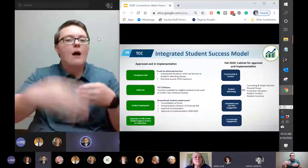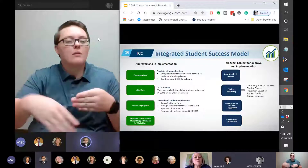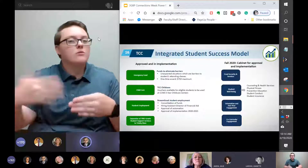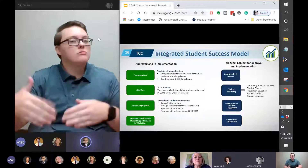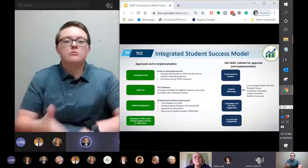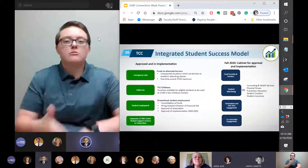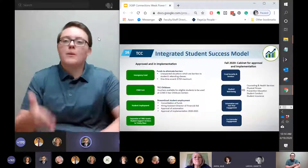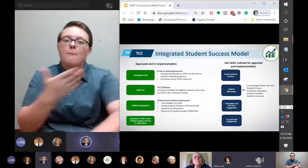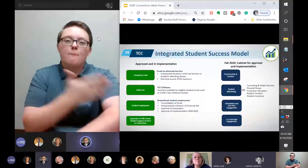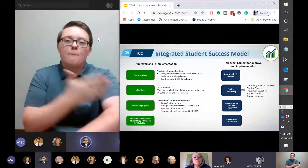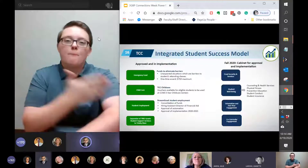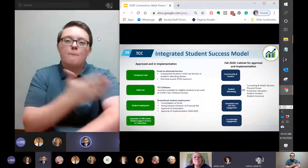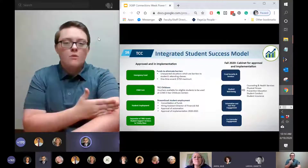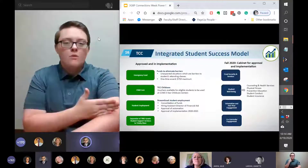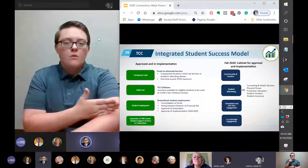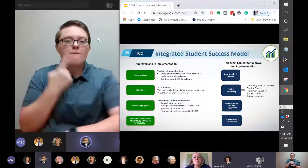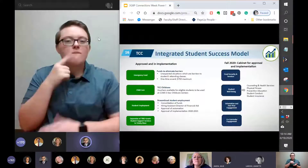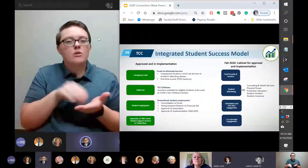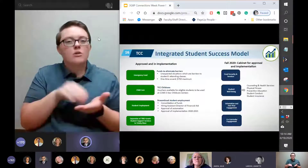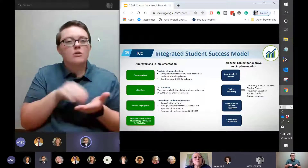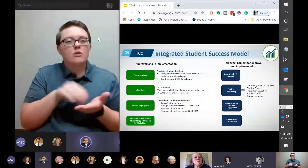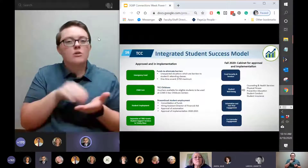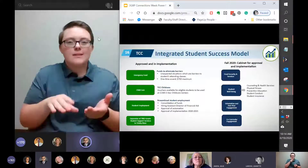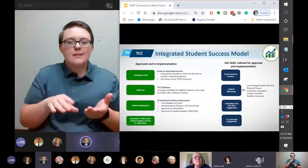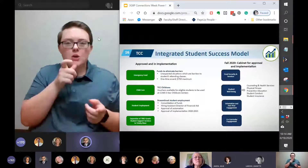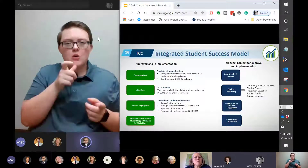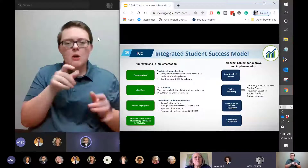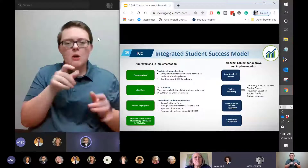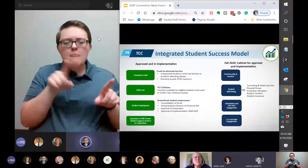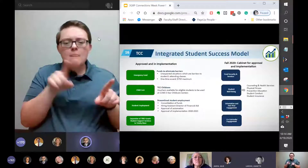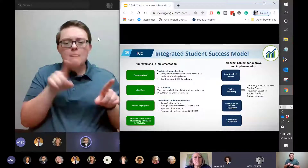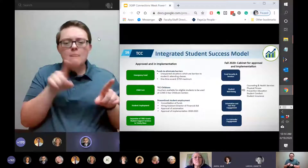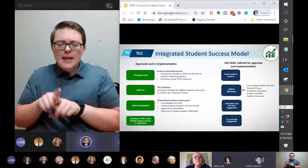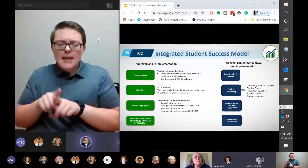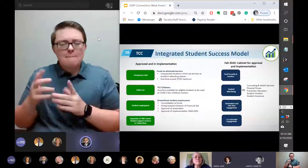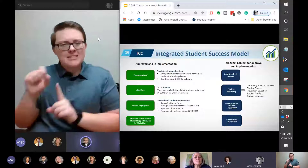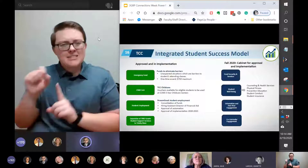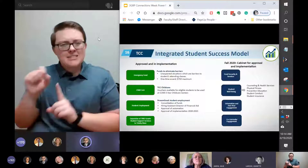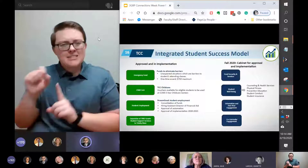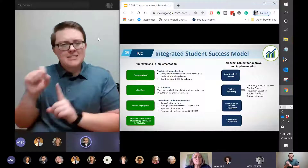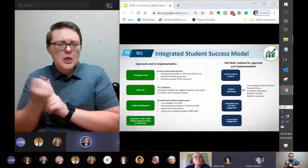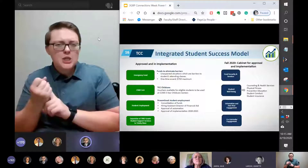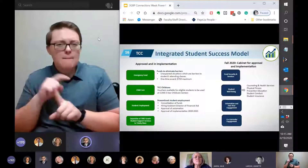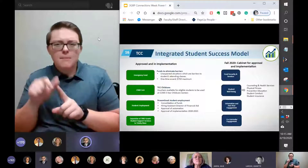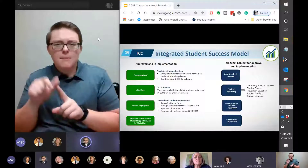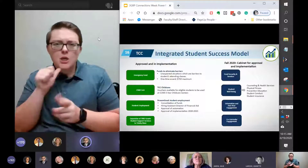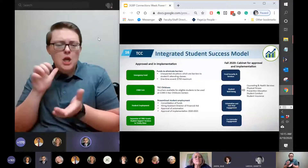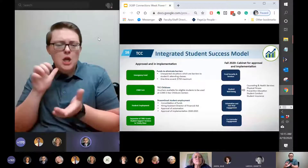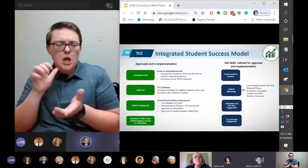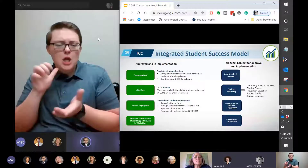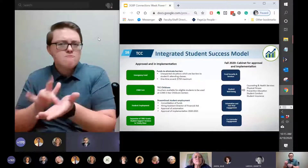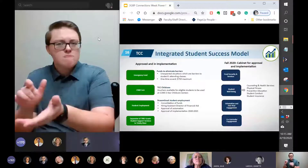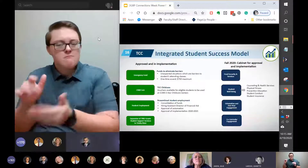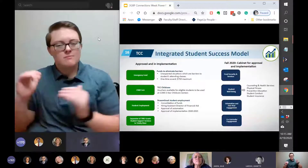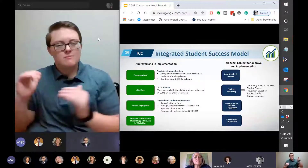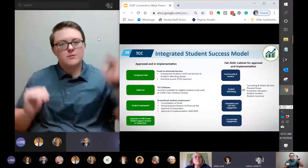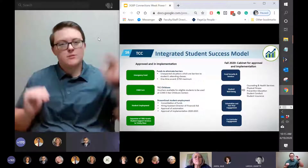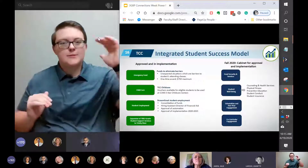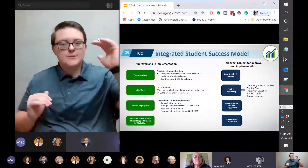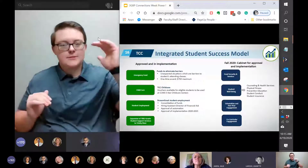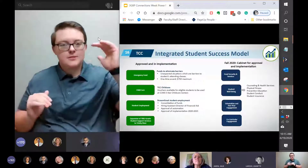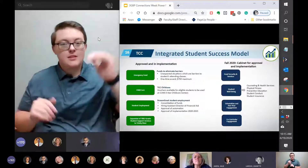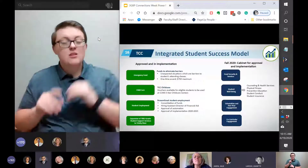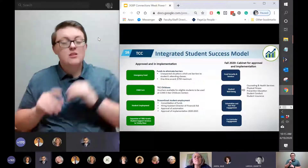for students who are in that same kind of profile but who aren't using that. So TRIO is a kind of a great model upon which to